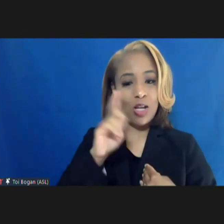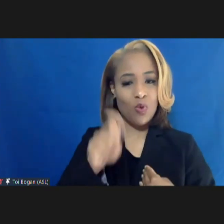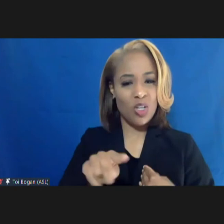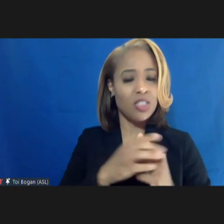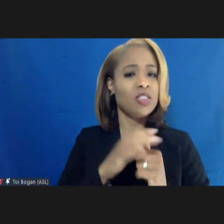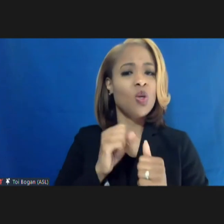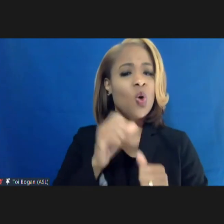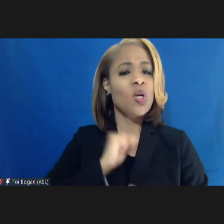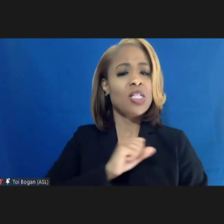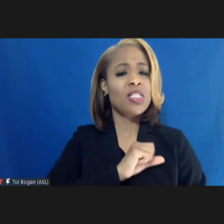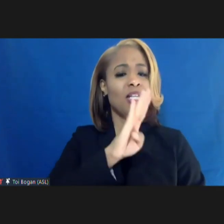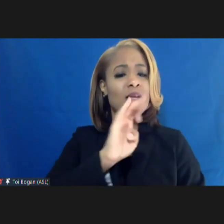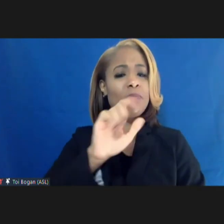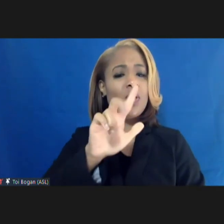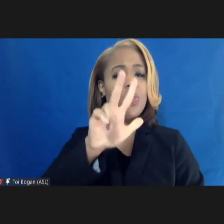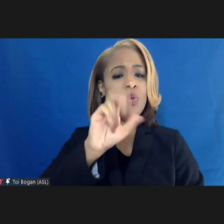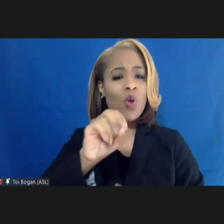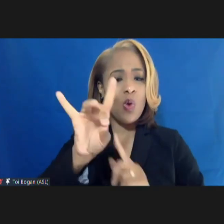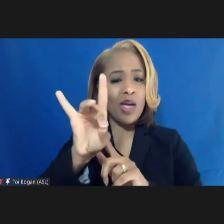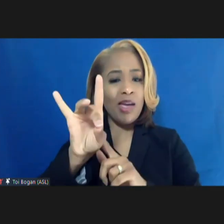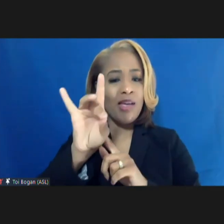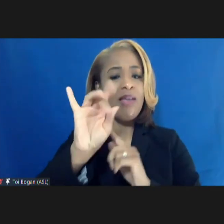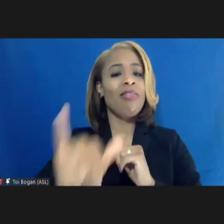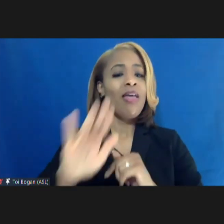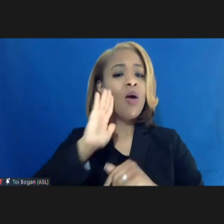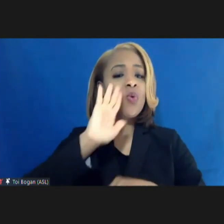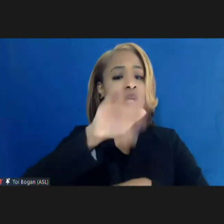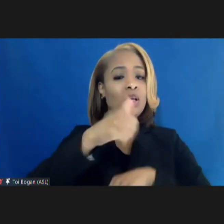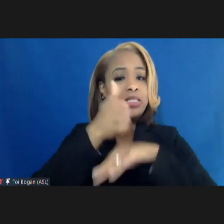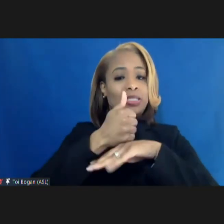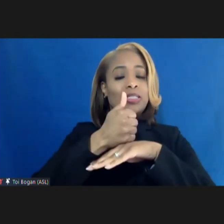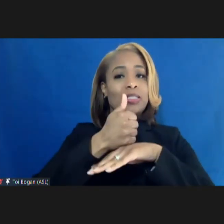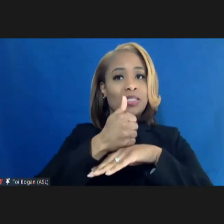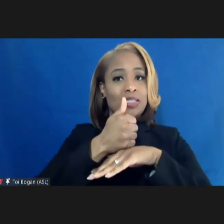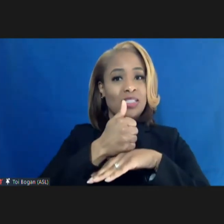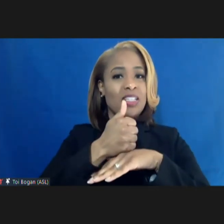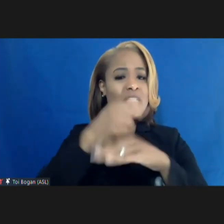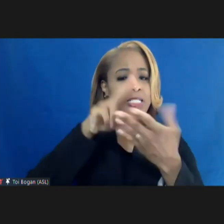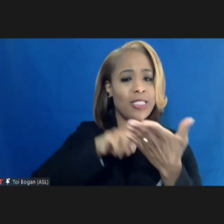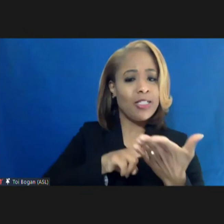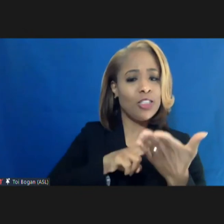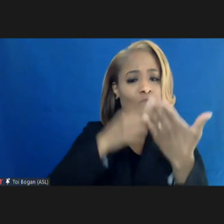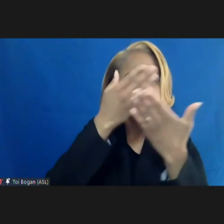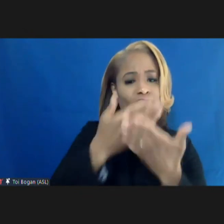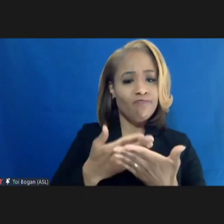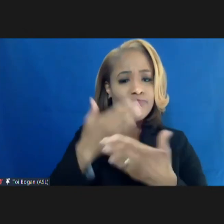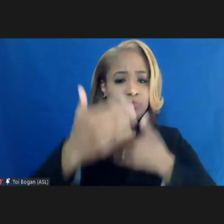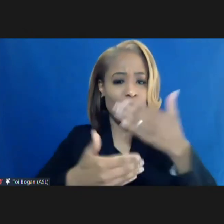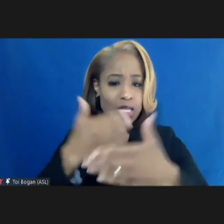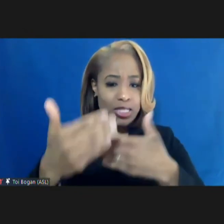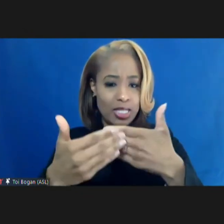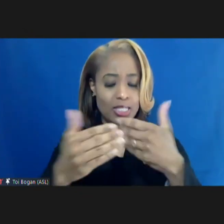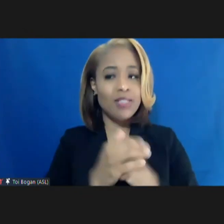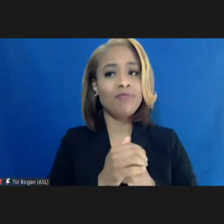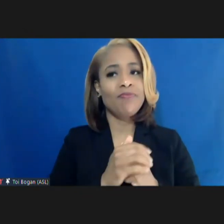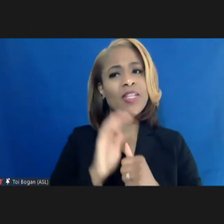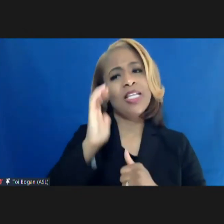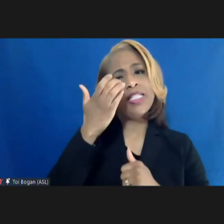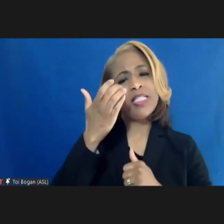Senate Bill 308? It's a bill that would establish a signature verification process. It seems to